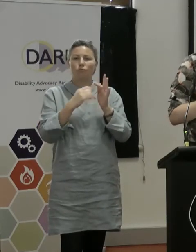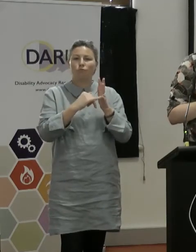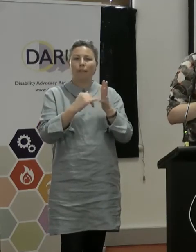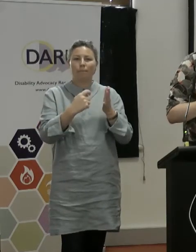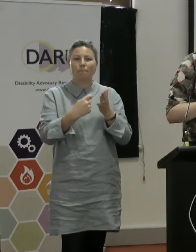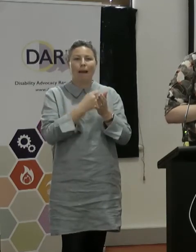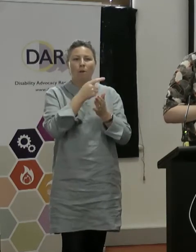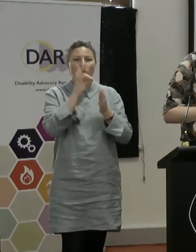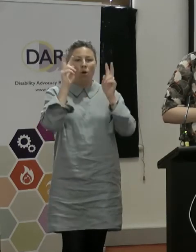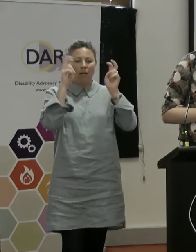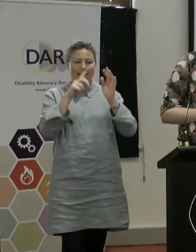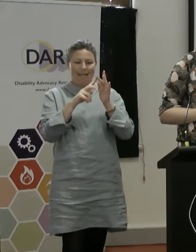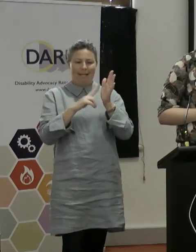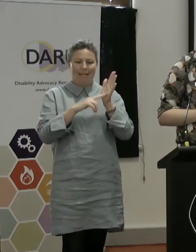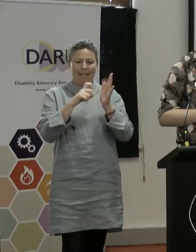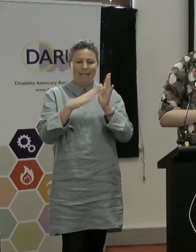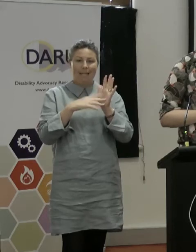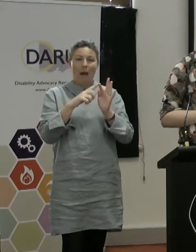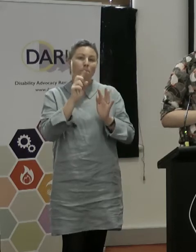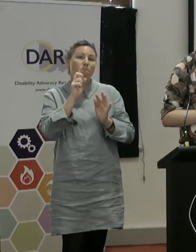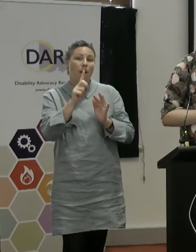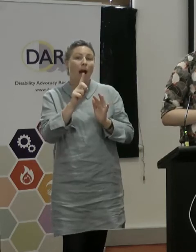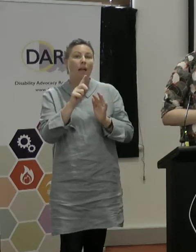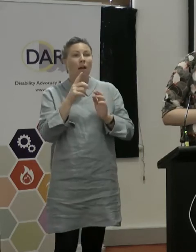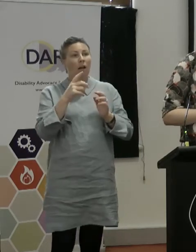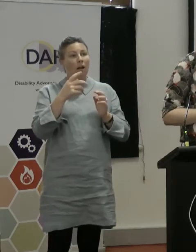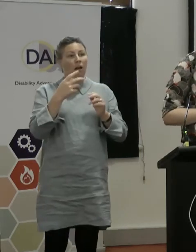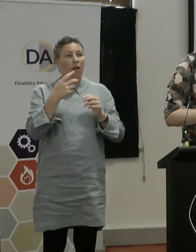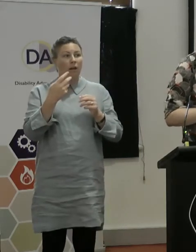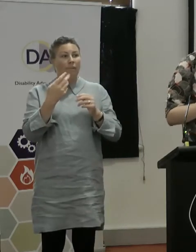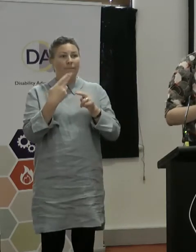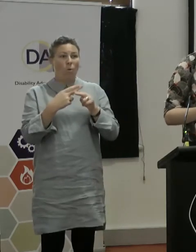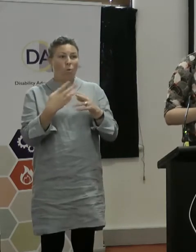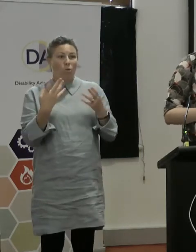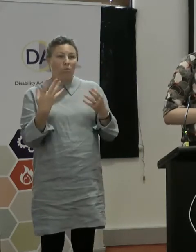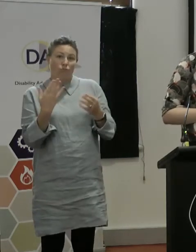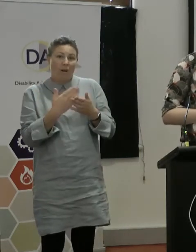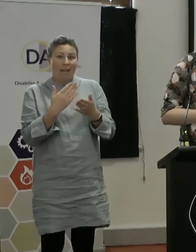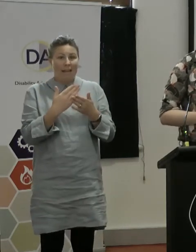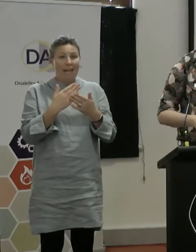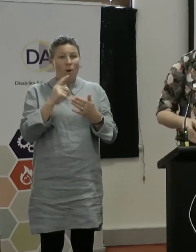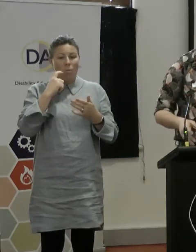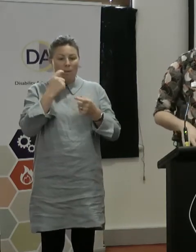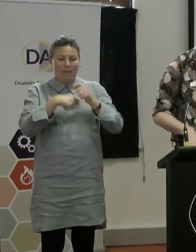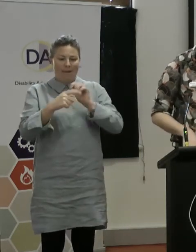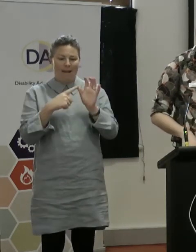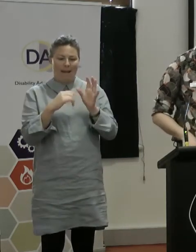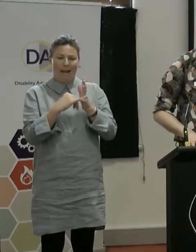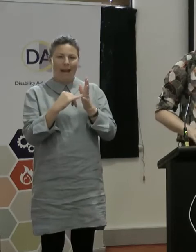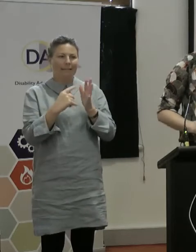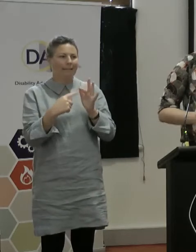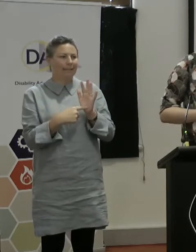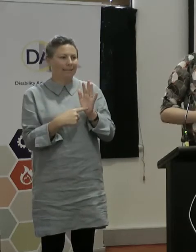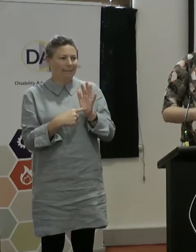as income, but it is counted as an asset for the purposes of settling payments.